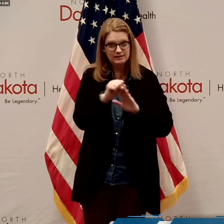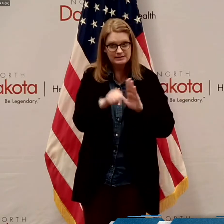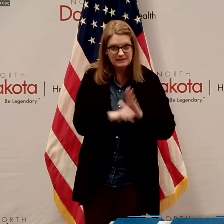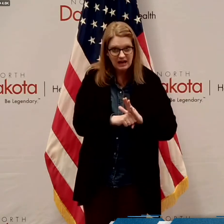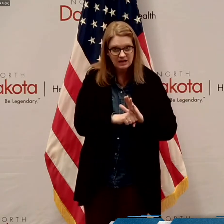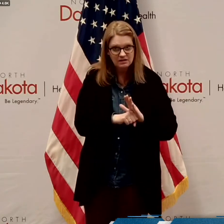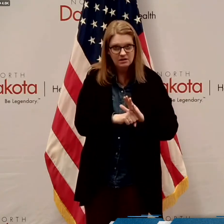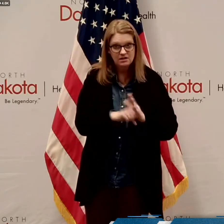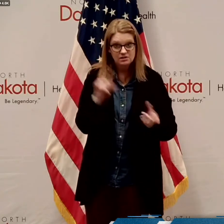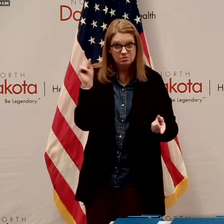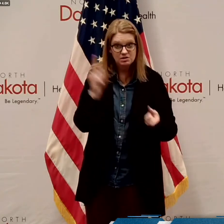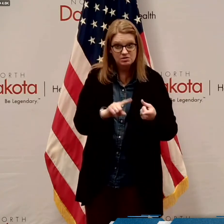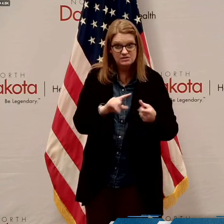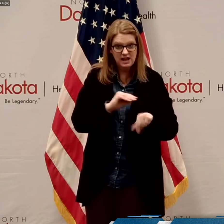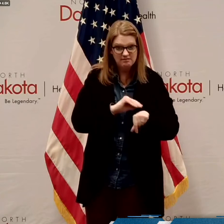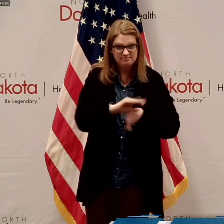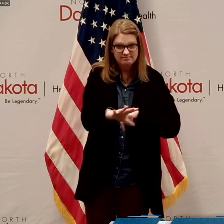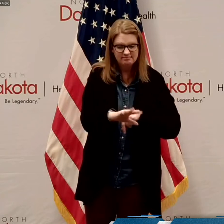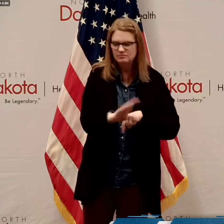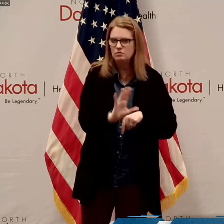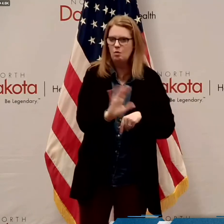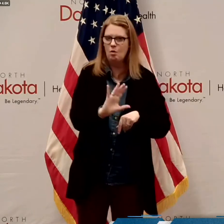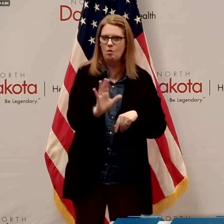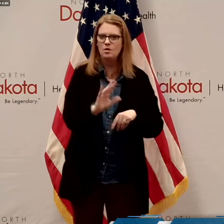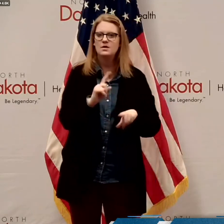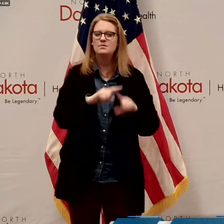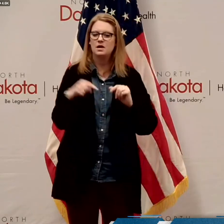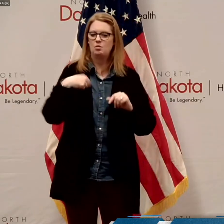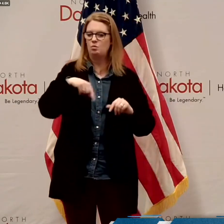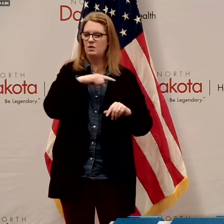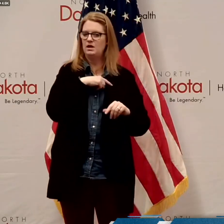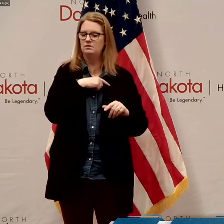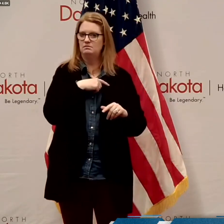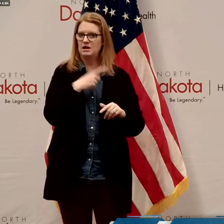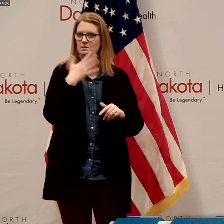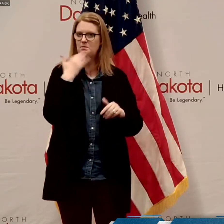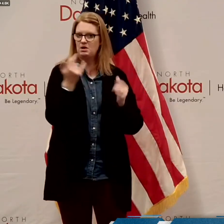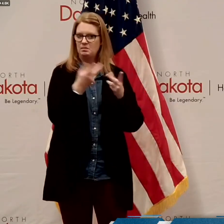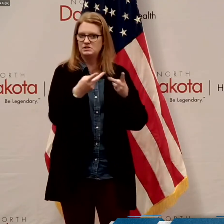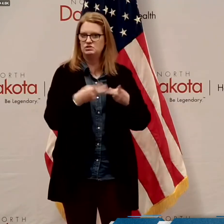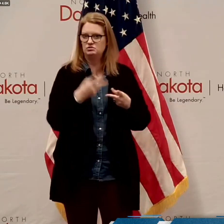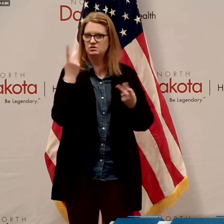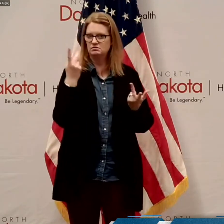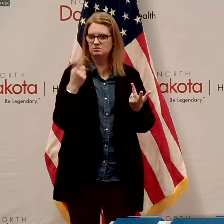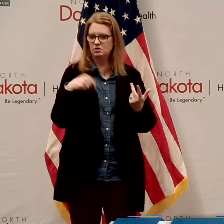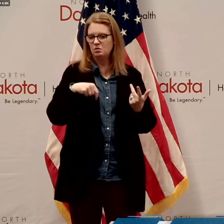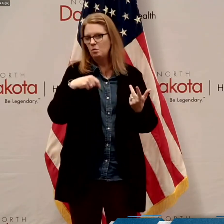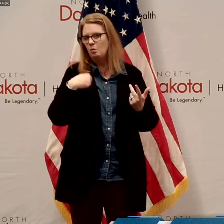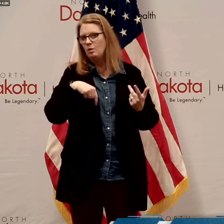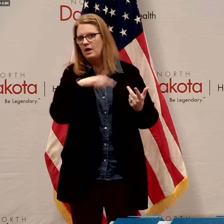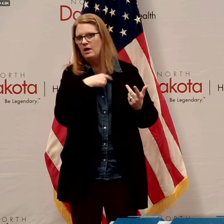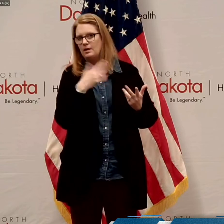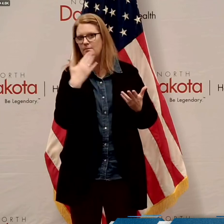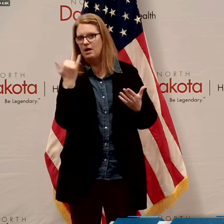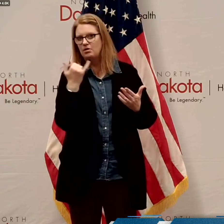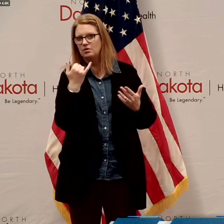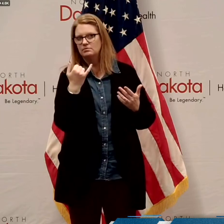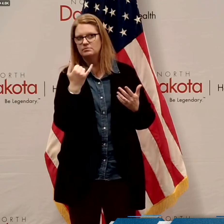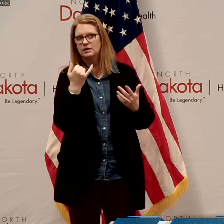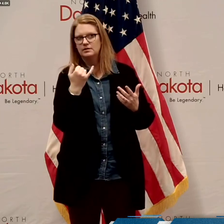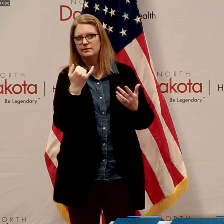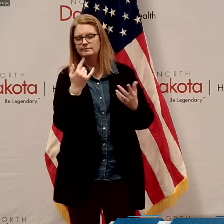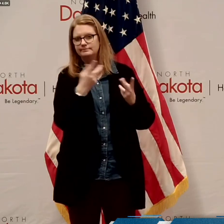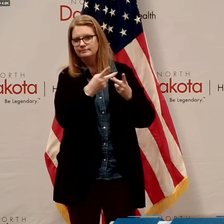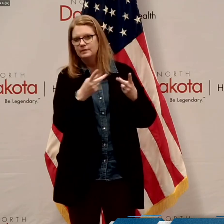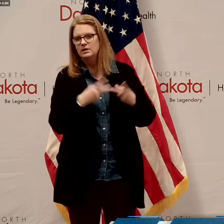of transmissible contact. So I'd say we were in an advantaged position because we could sit back and watch what was going on in